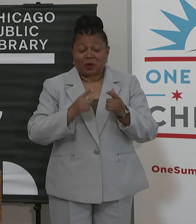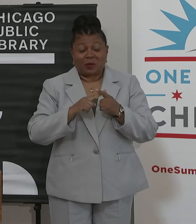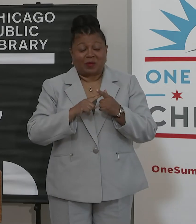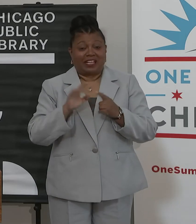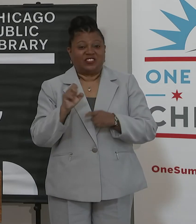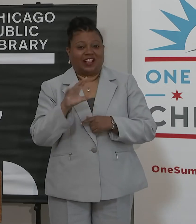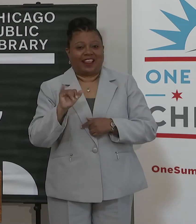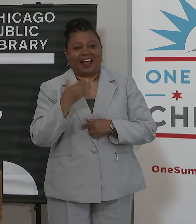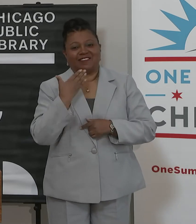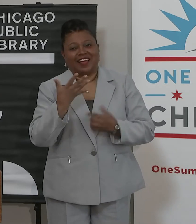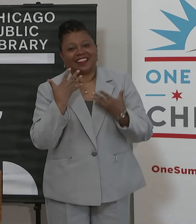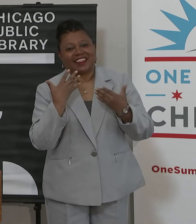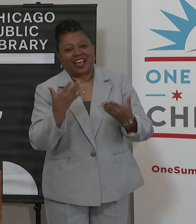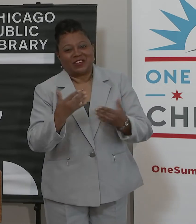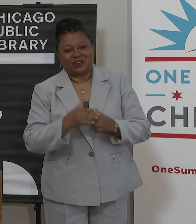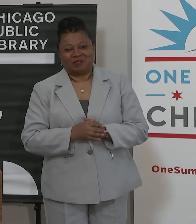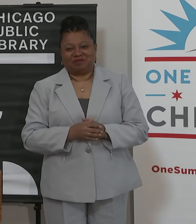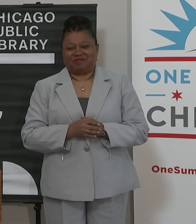5th. Thank you.